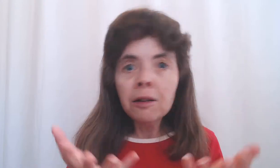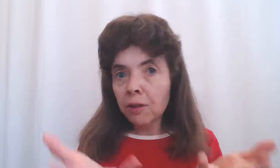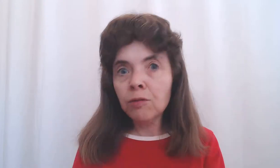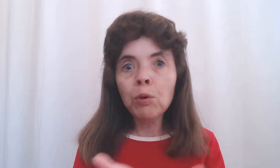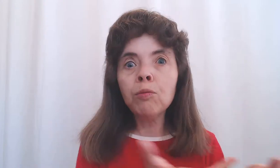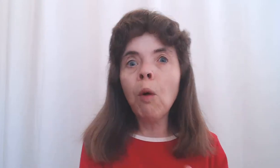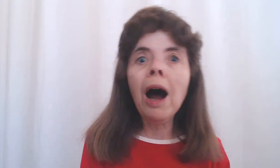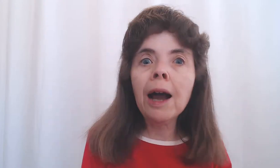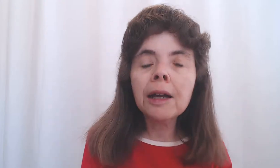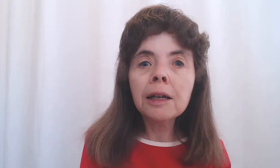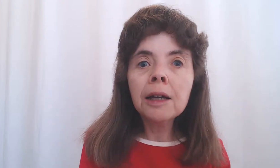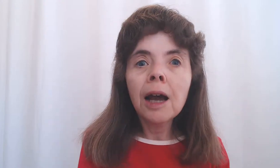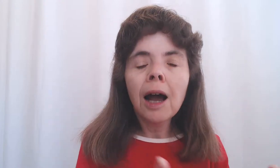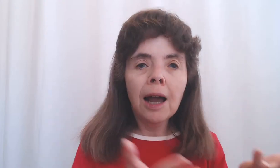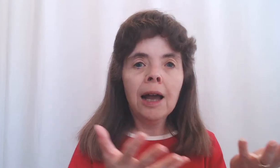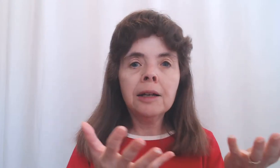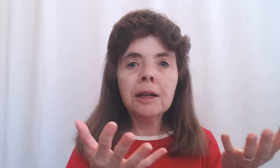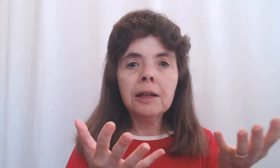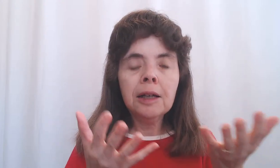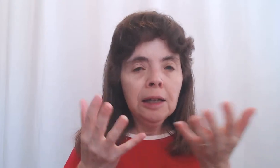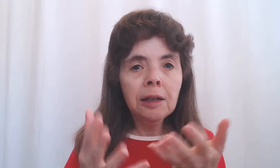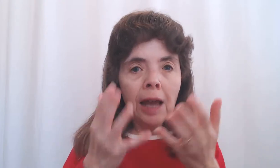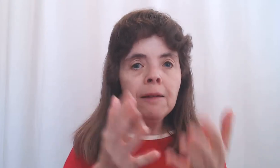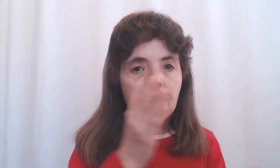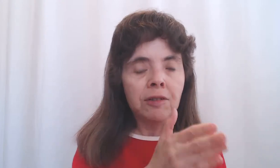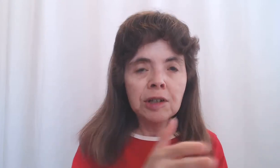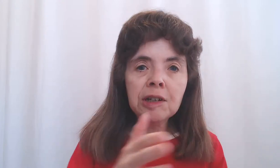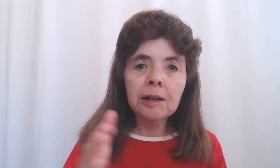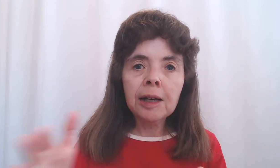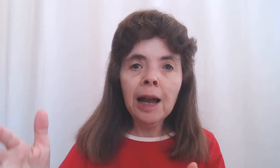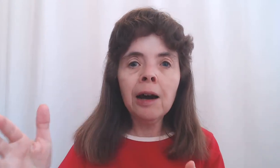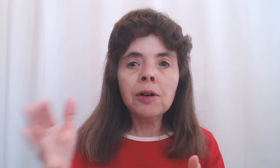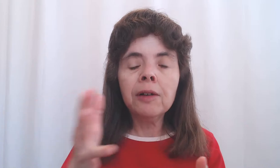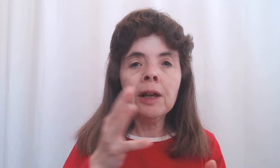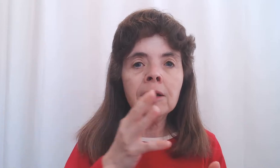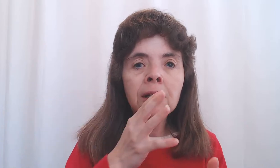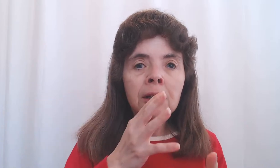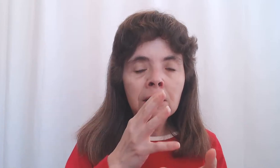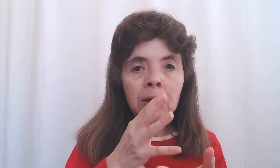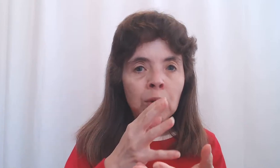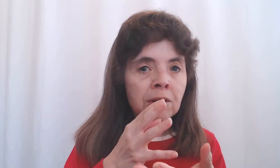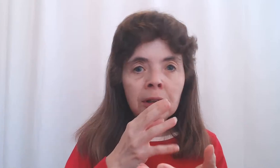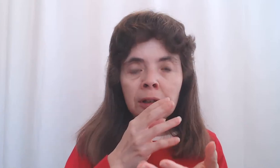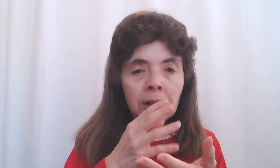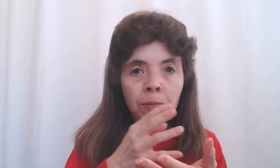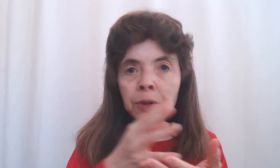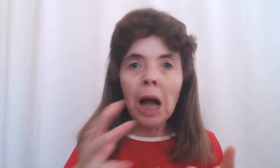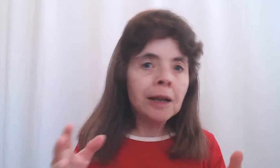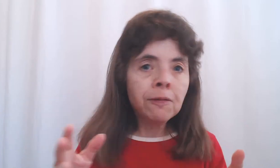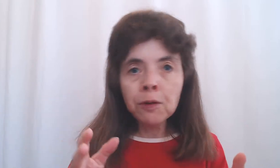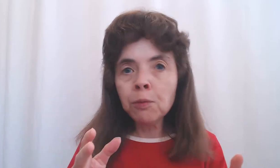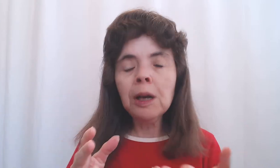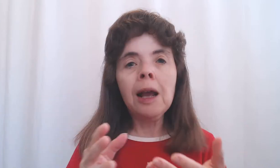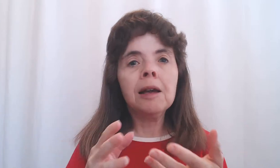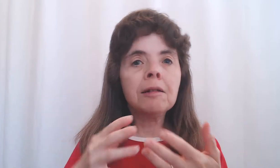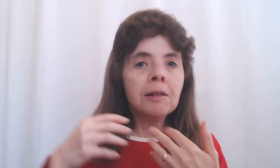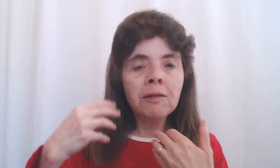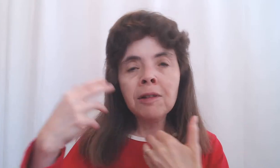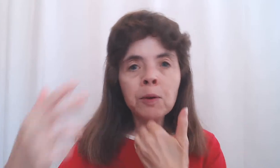this was why. And he gave this detailed account, and then he was, you know, blind for three days, and then this other